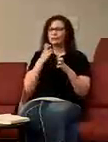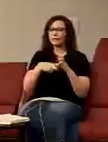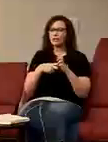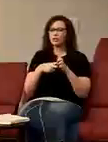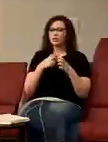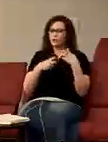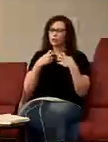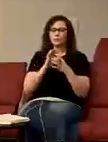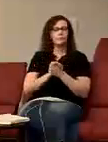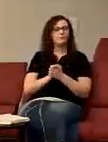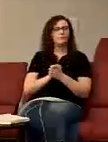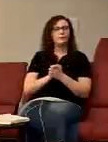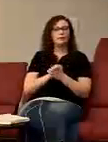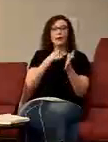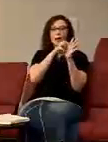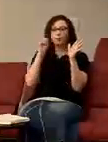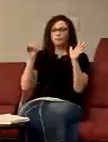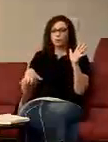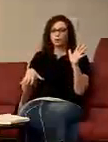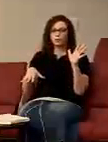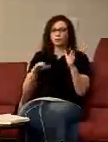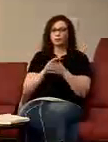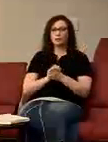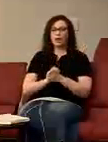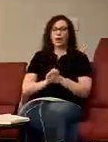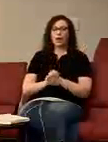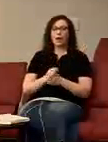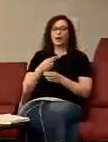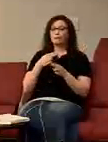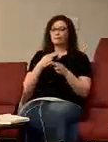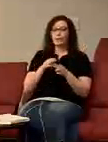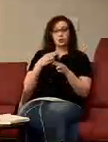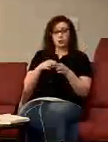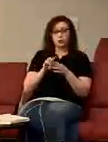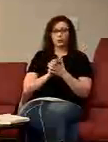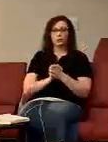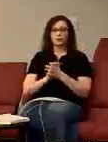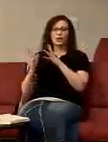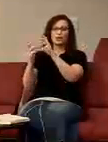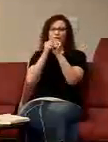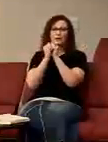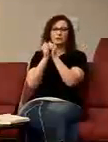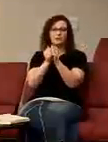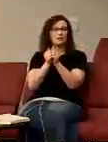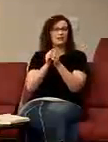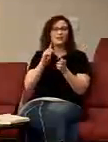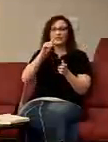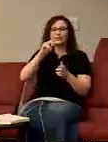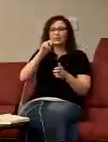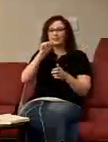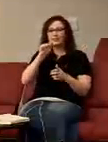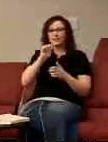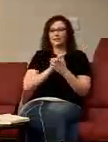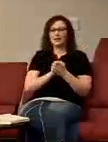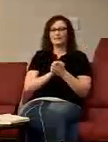that, as soon as it comes together, the DNA is a new set of DNA that's not anywhere else. It has, that